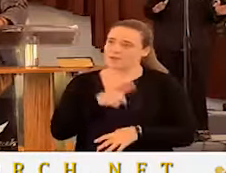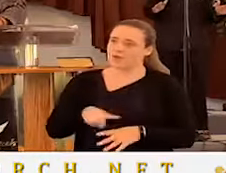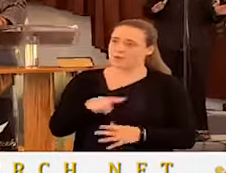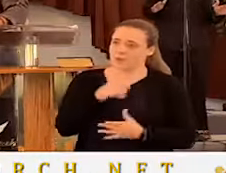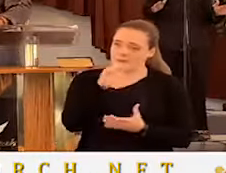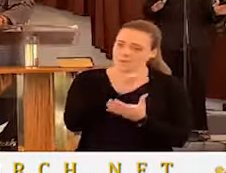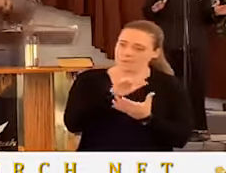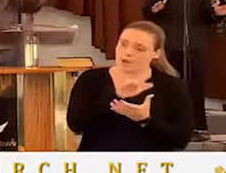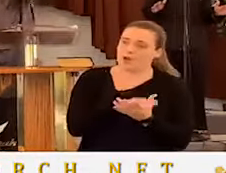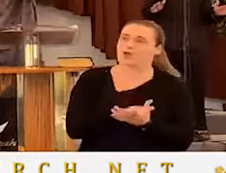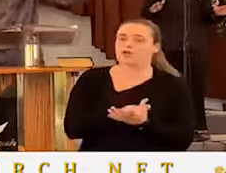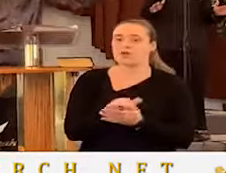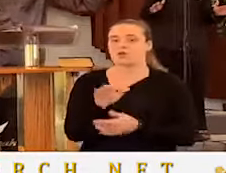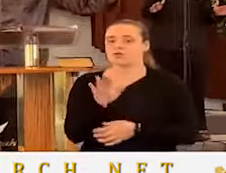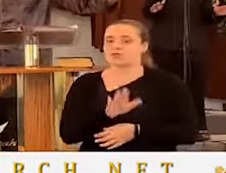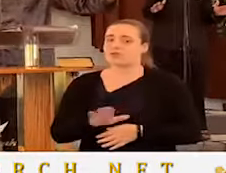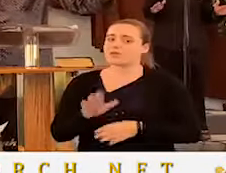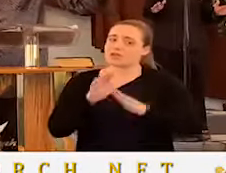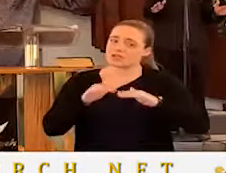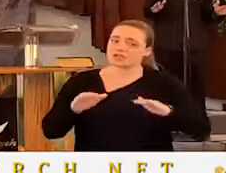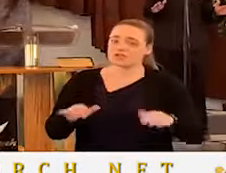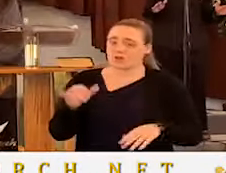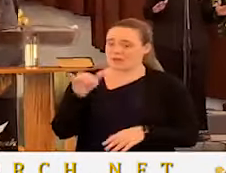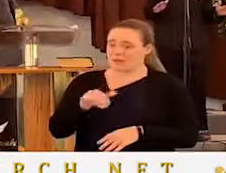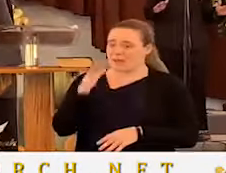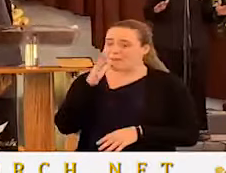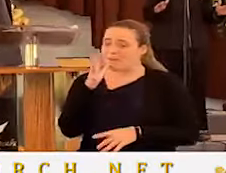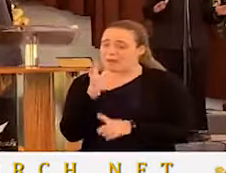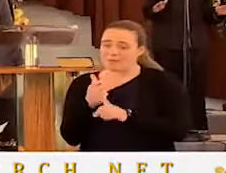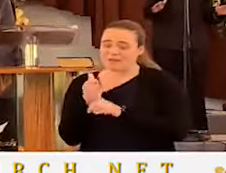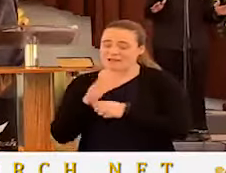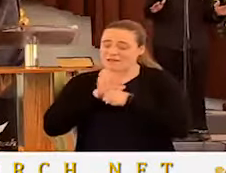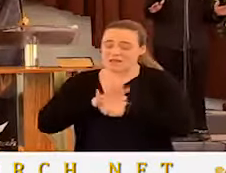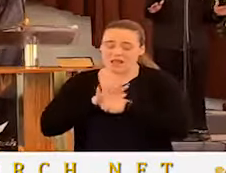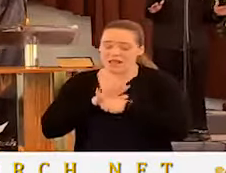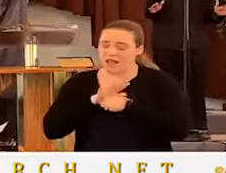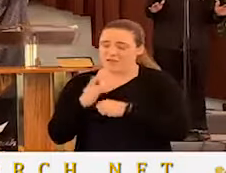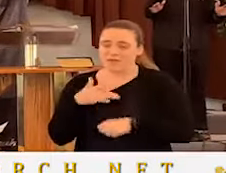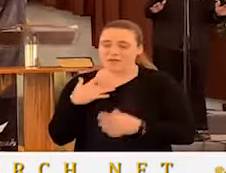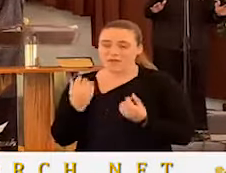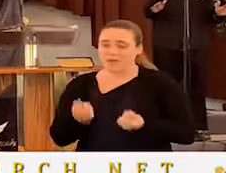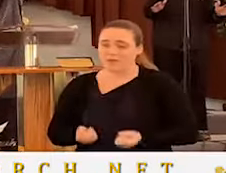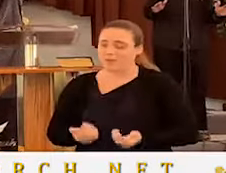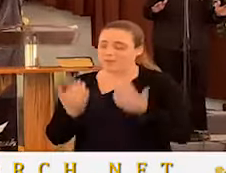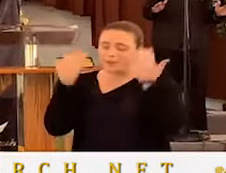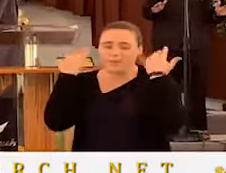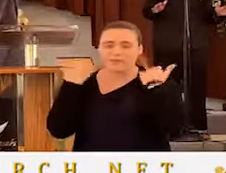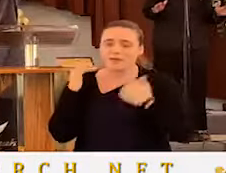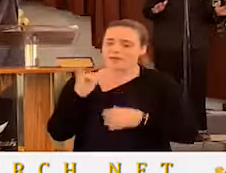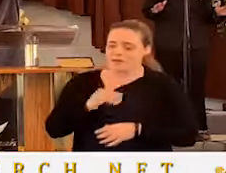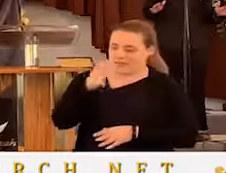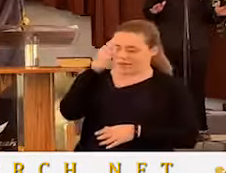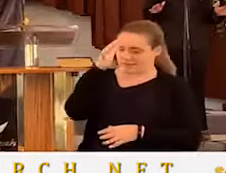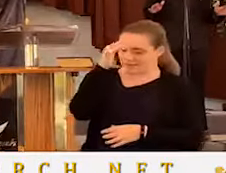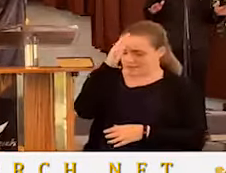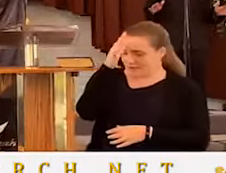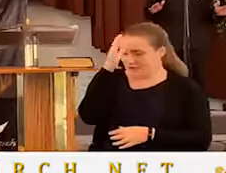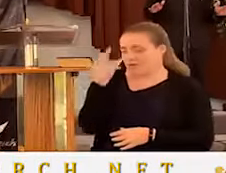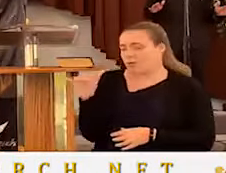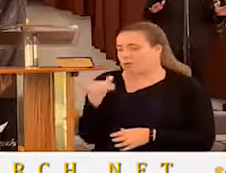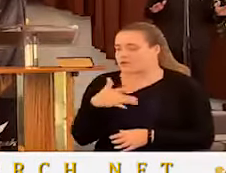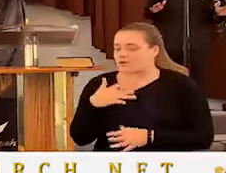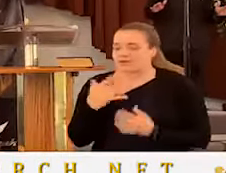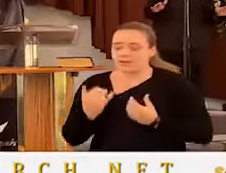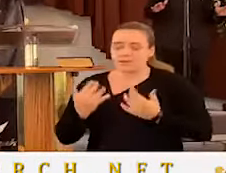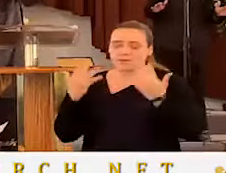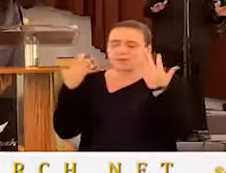those children. Yes. To that stressed out mother. Oh, God. To that stressed out father. Peace. I speak deliverance. I speak wholeness. Yes.